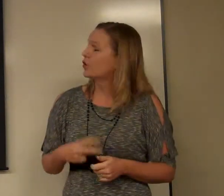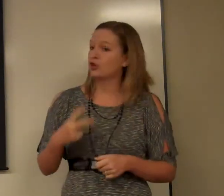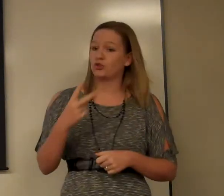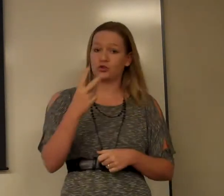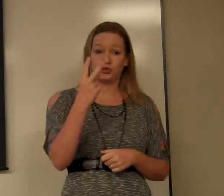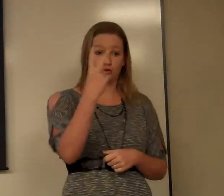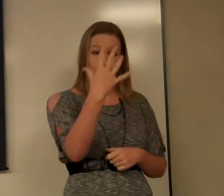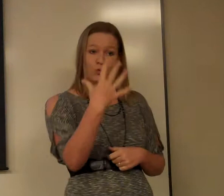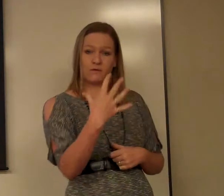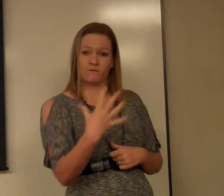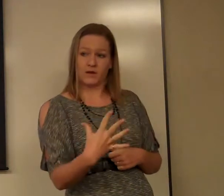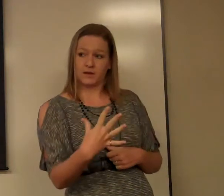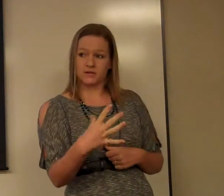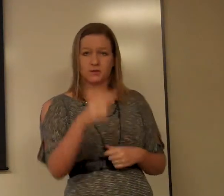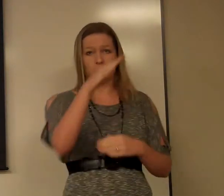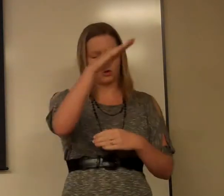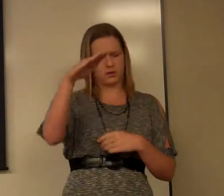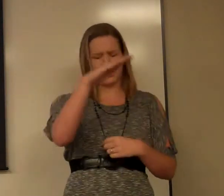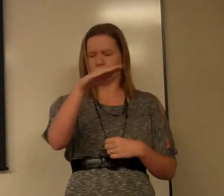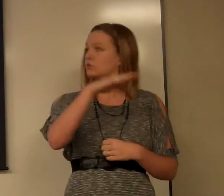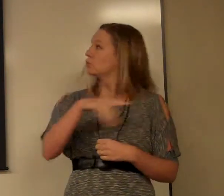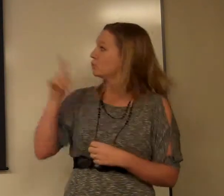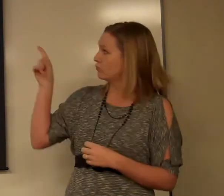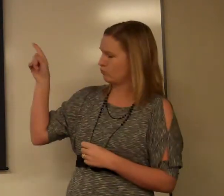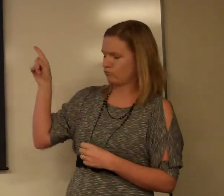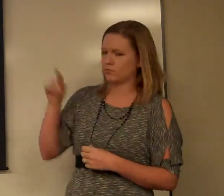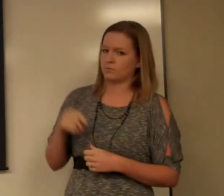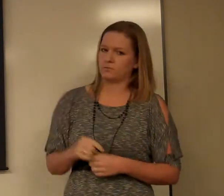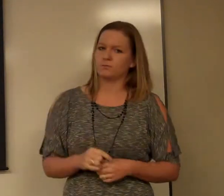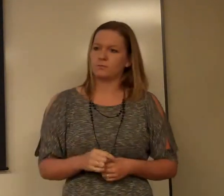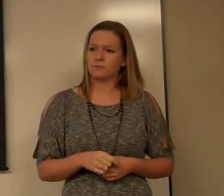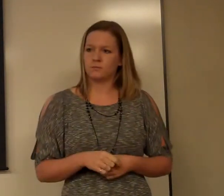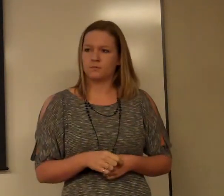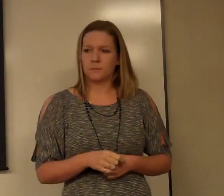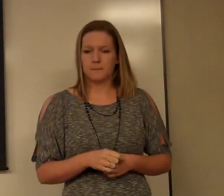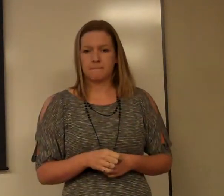2/5. We'll put lines through those 2/5.